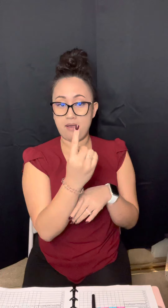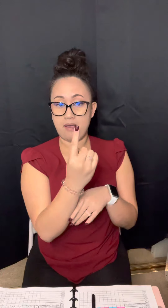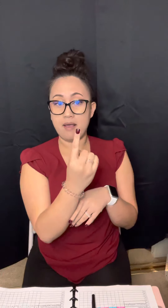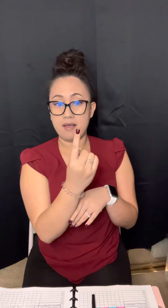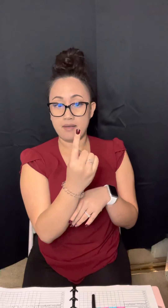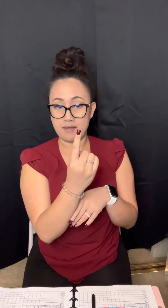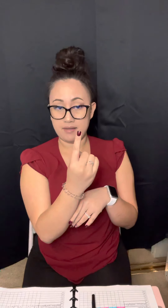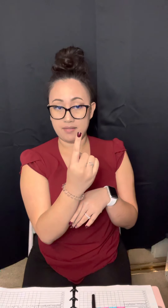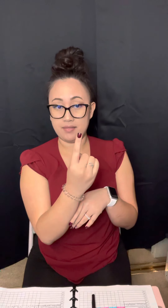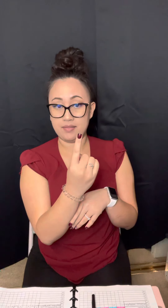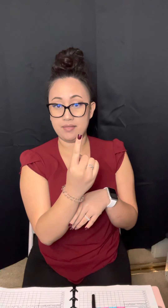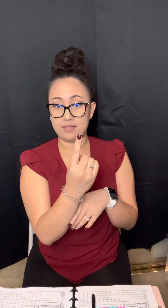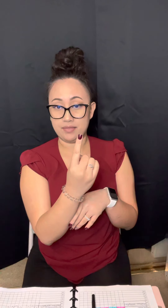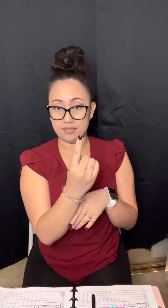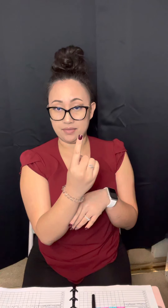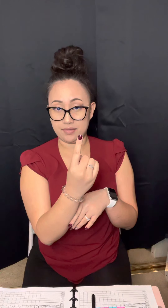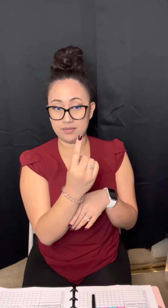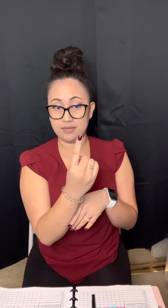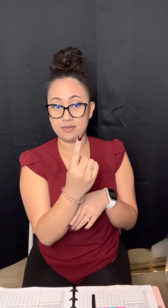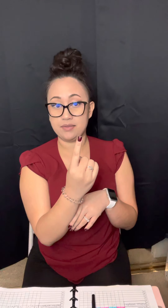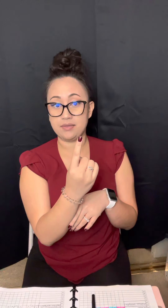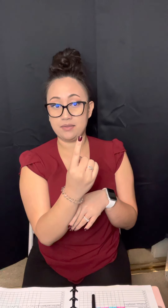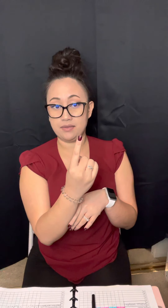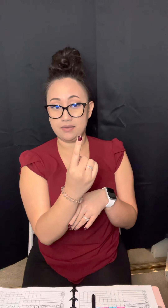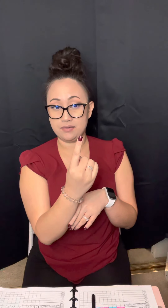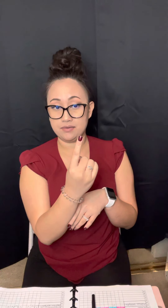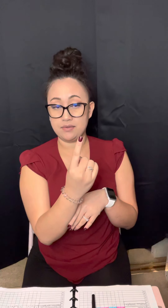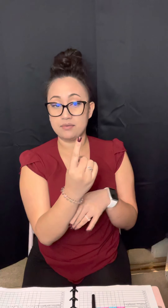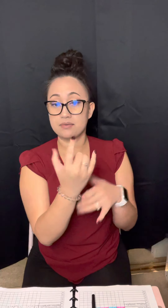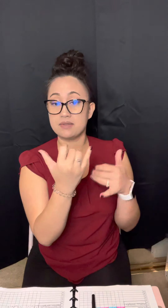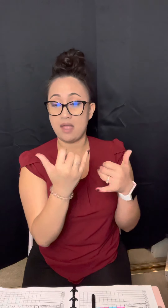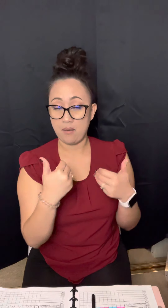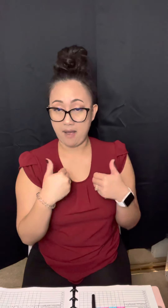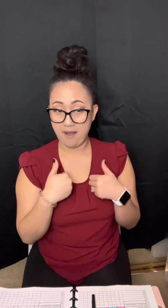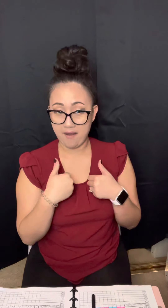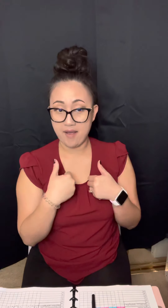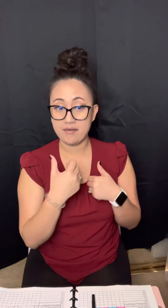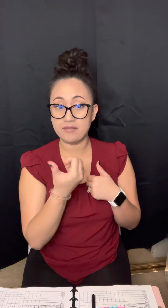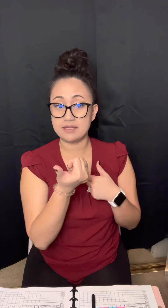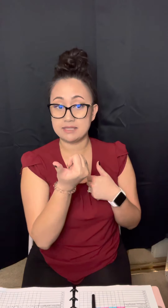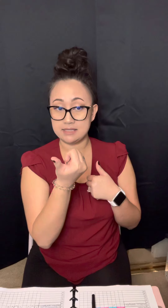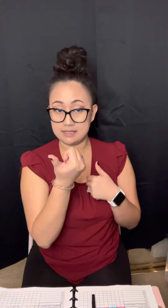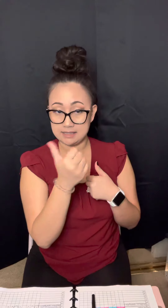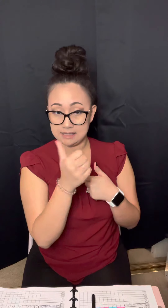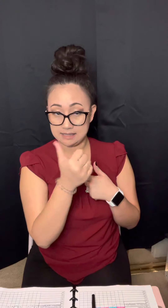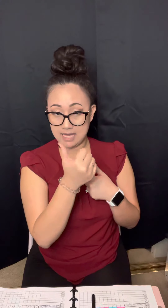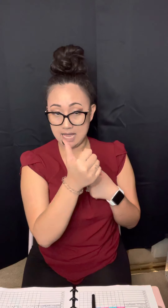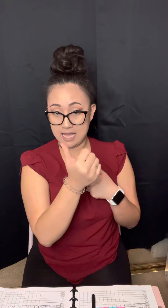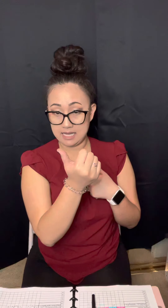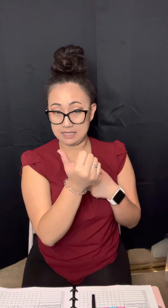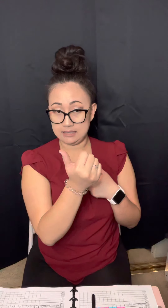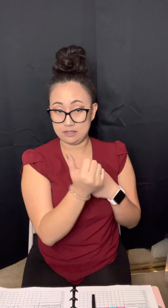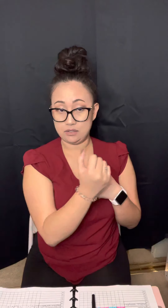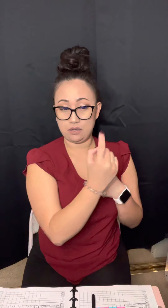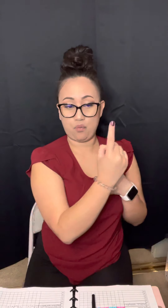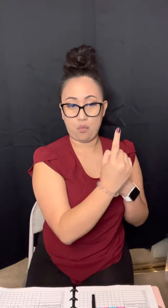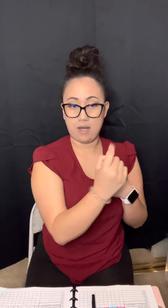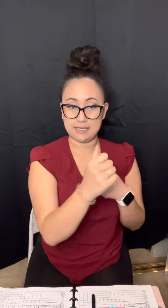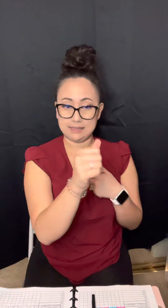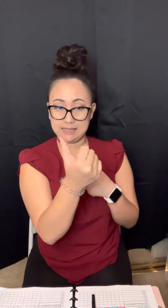10 hundreds. So now we have a 10 here. Okay, because it was 0,